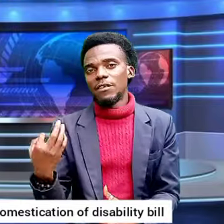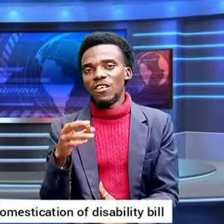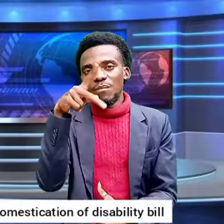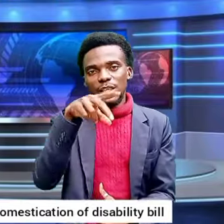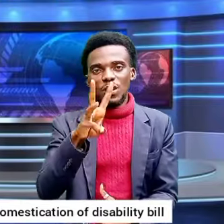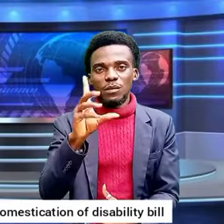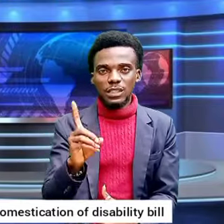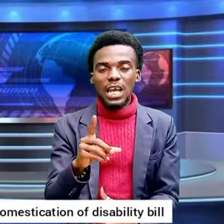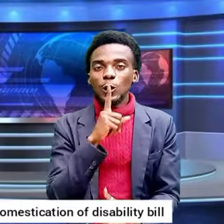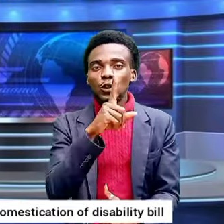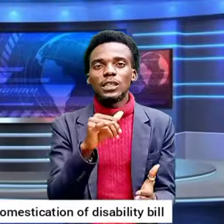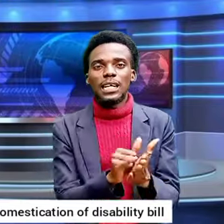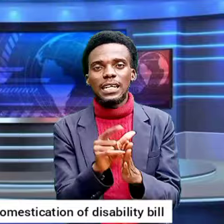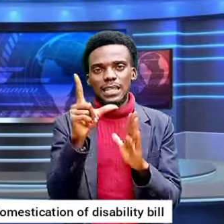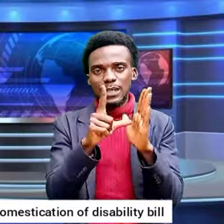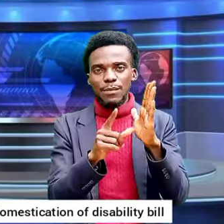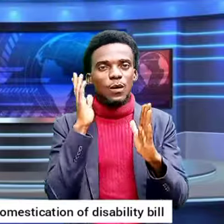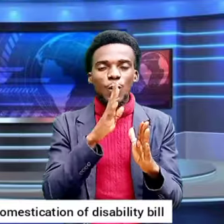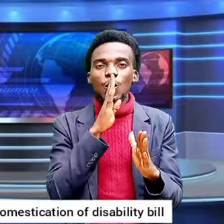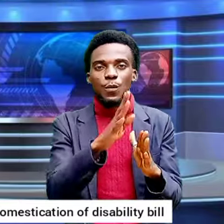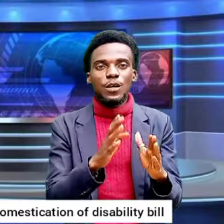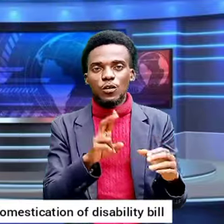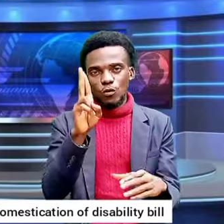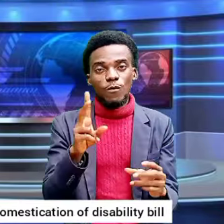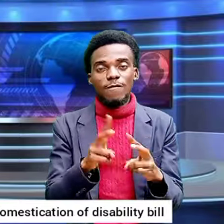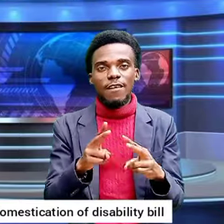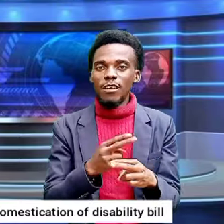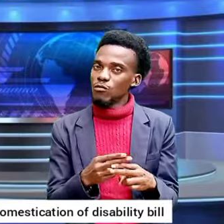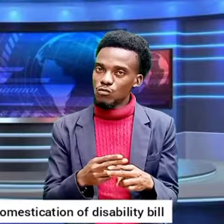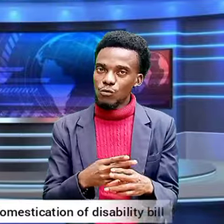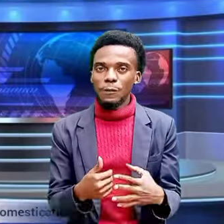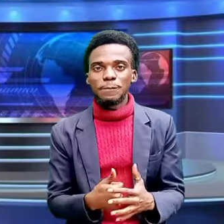PWDs, assuring that the bills will be domesticated very soon.